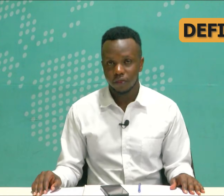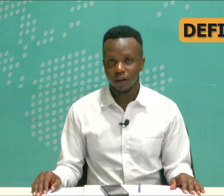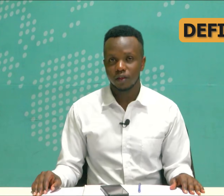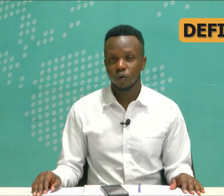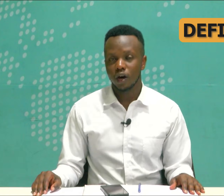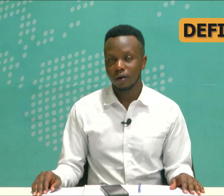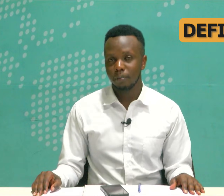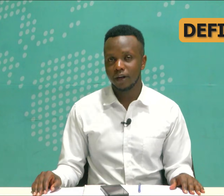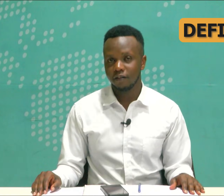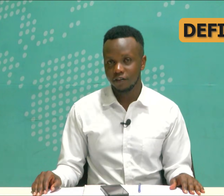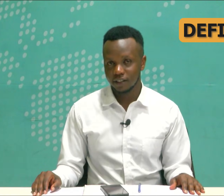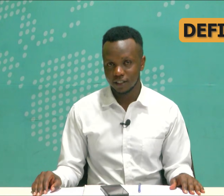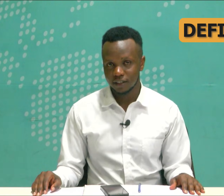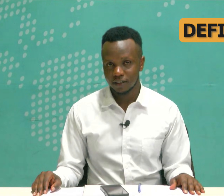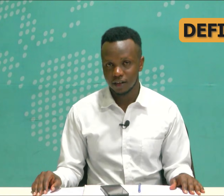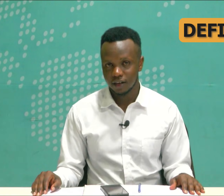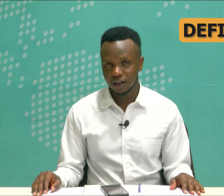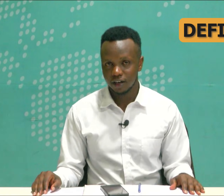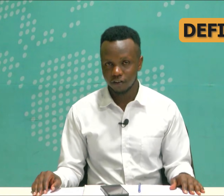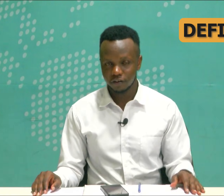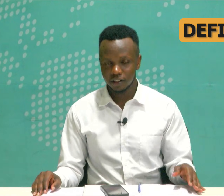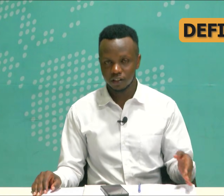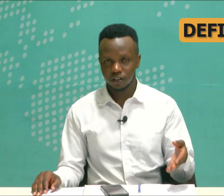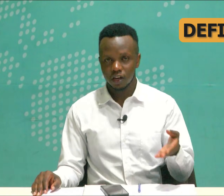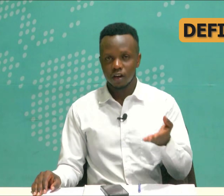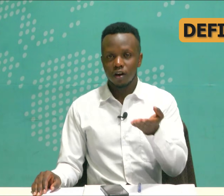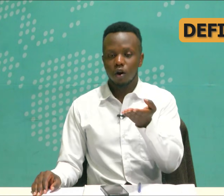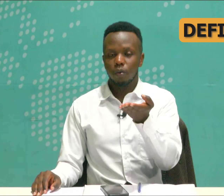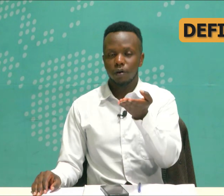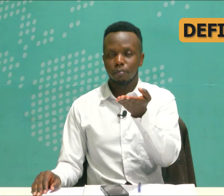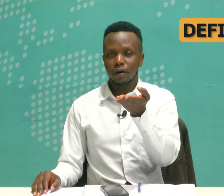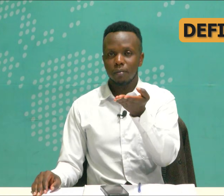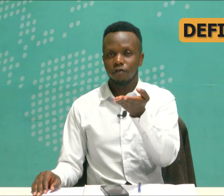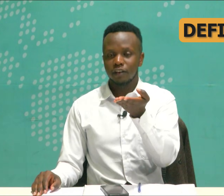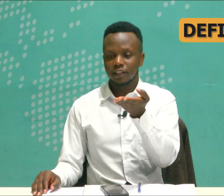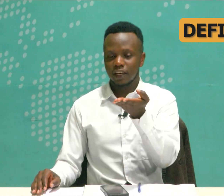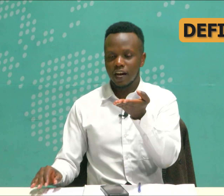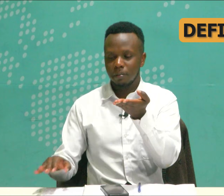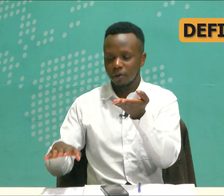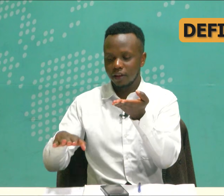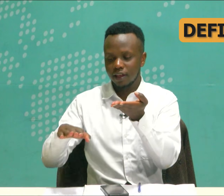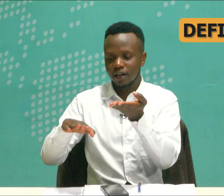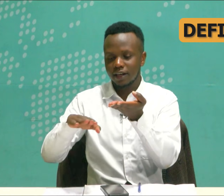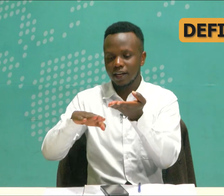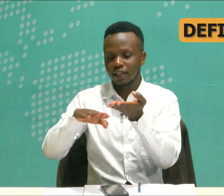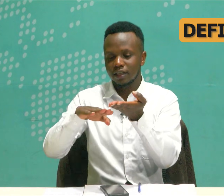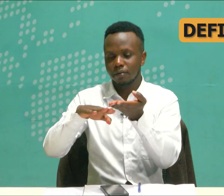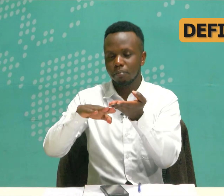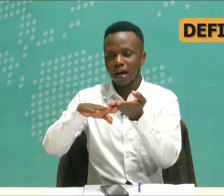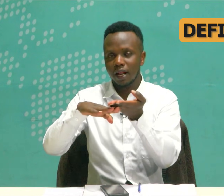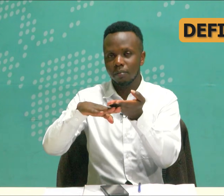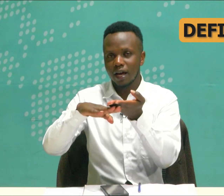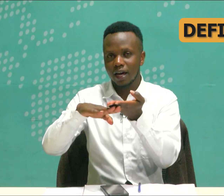the word deficit. Deficit, open palm facing up, the other right palm under